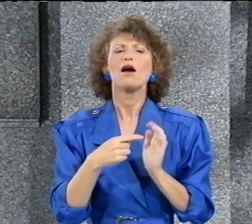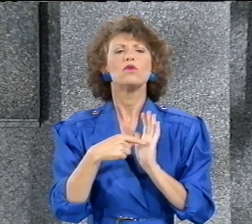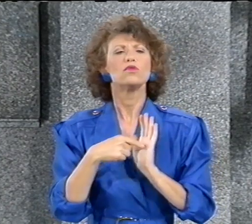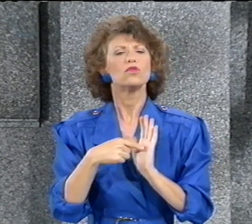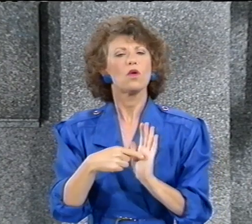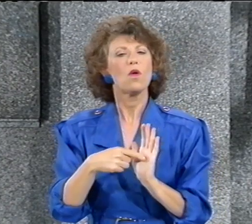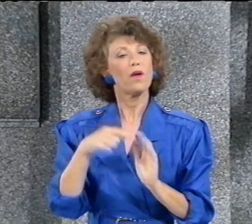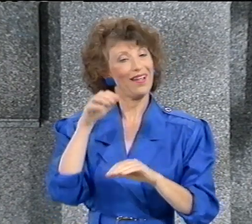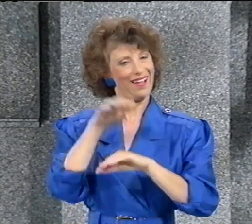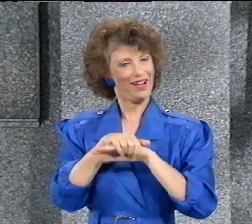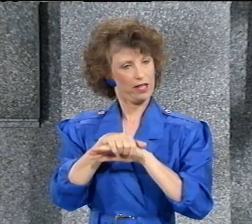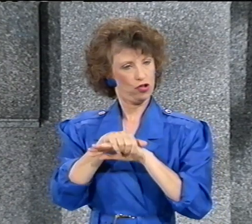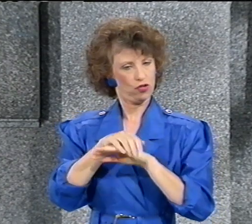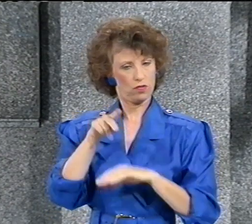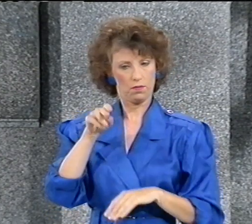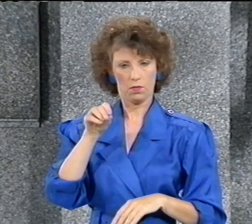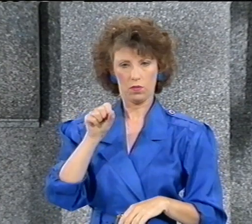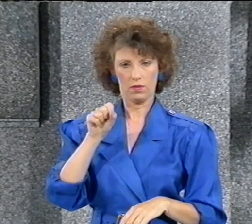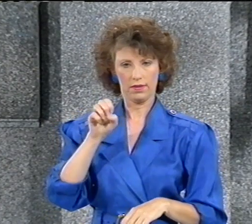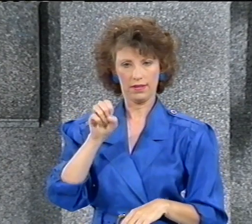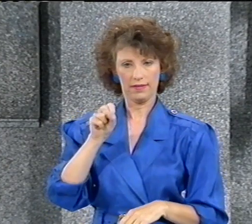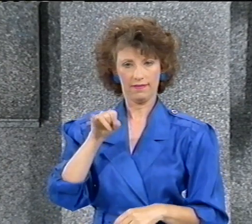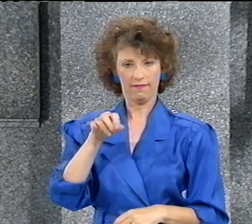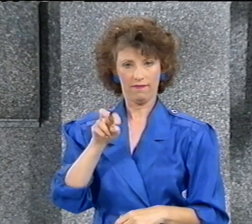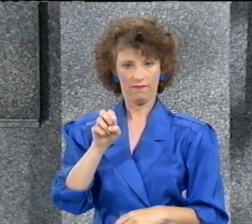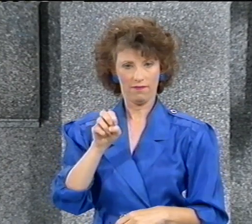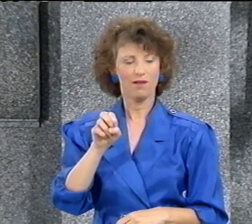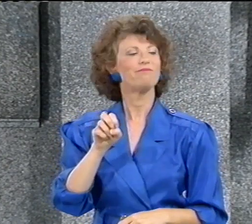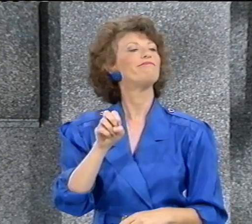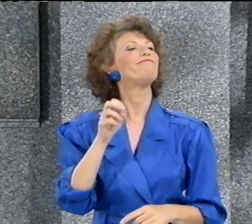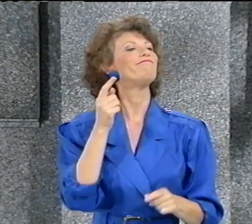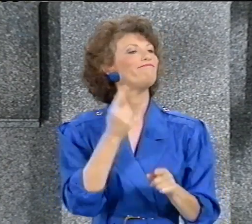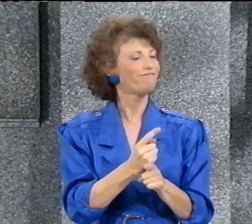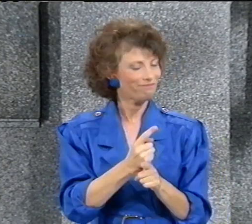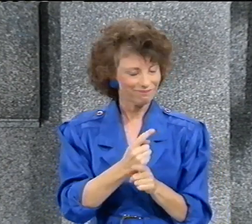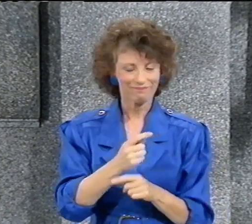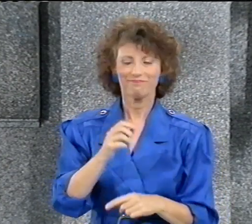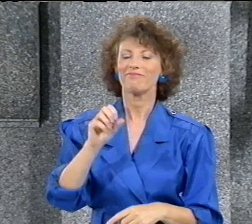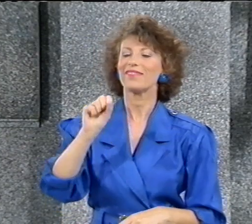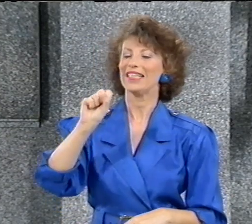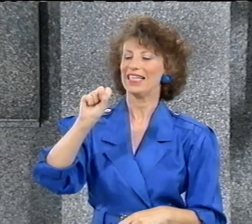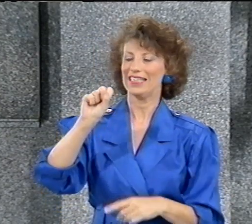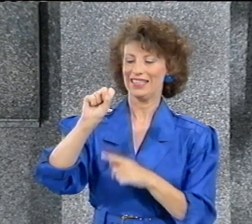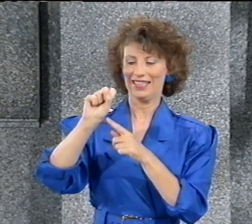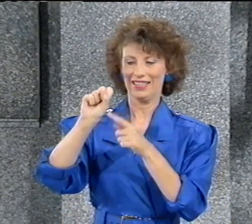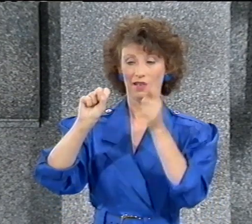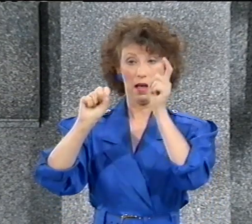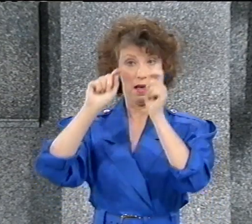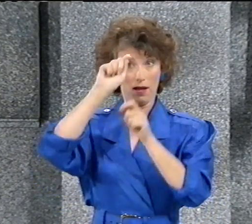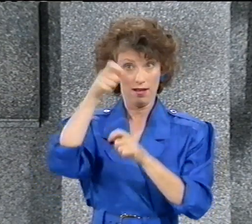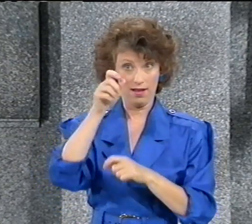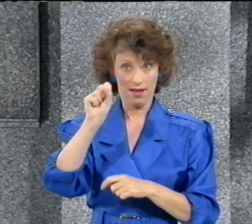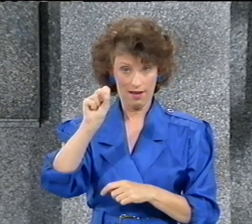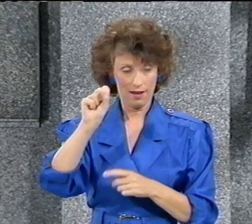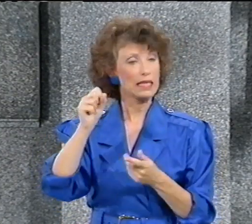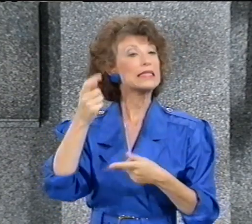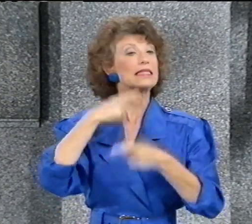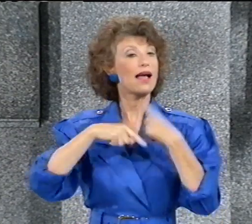In English, we show possessives with an apostrophe S, and you'll see this sometimes in